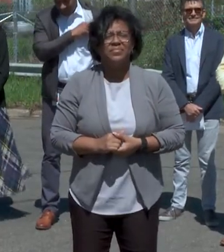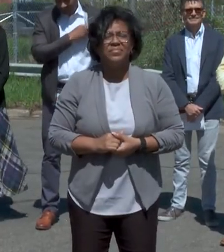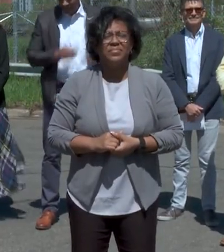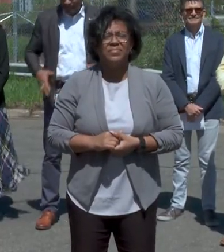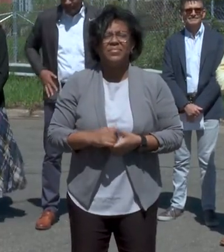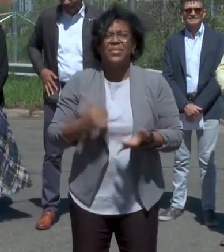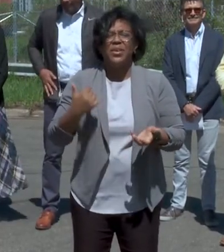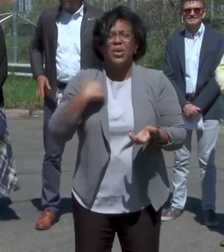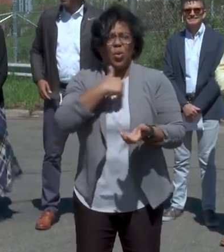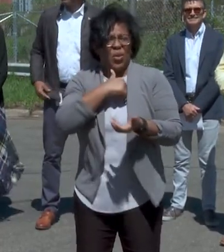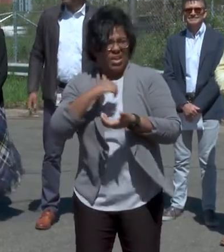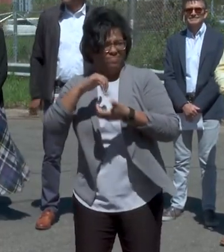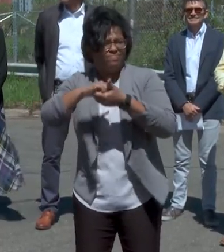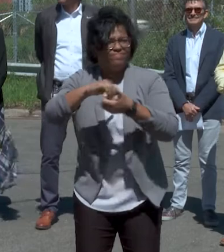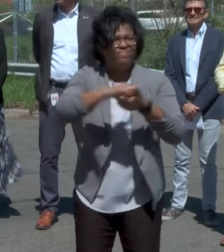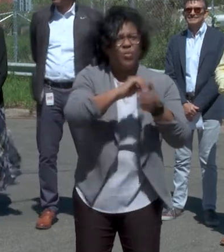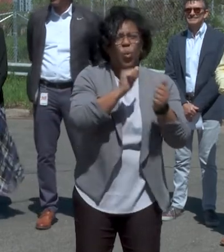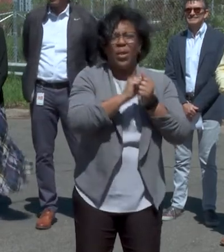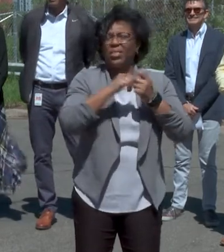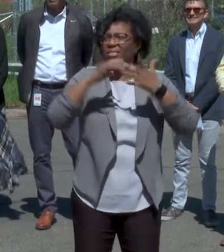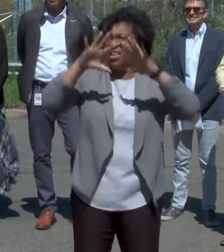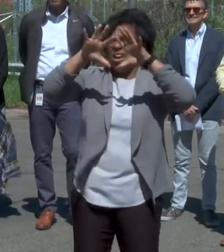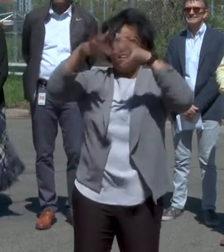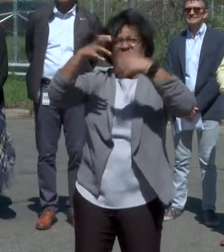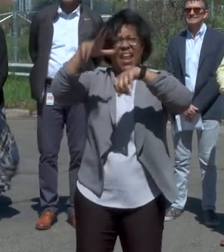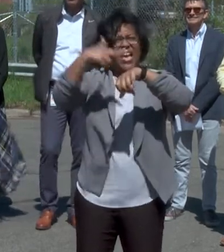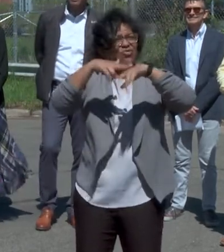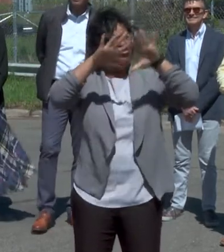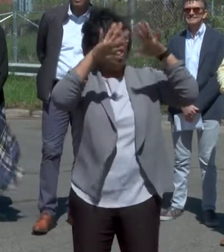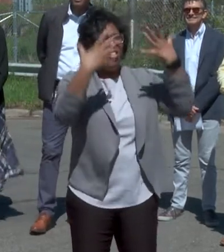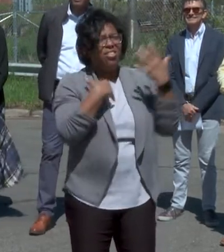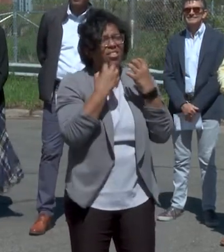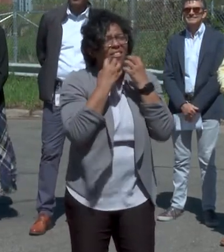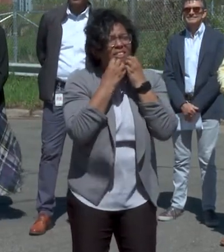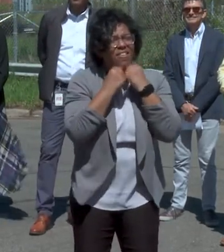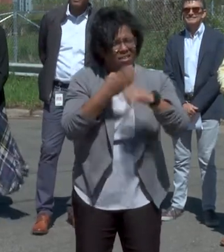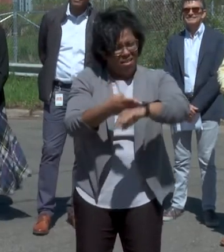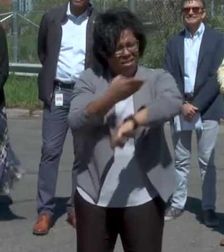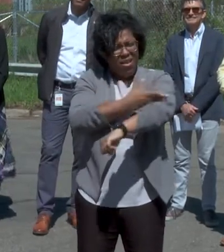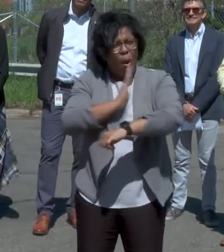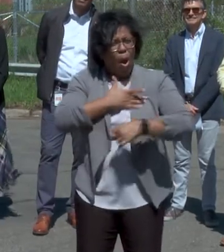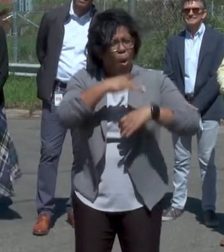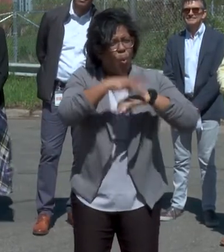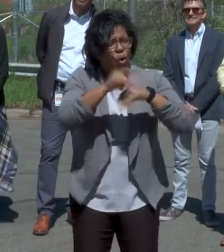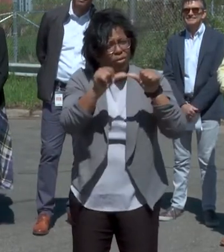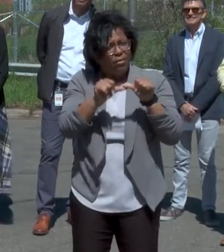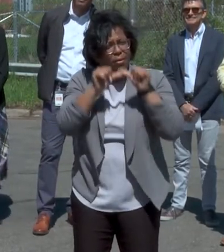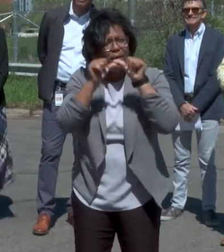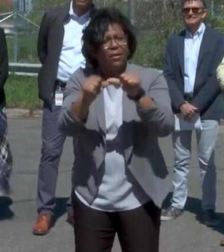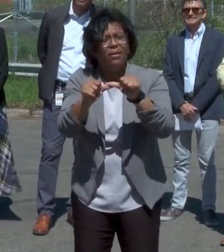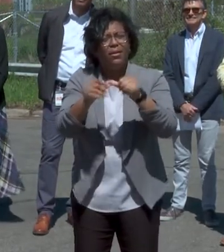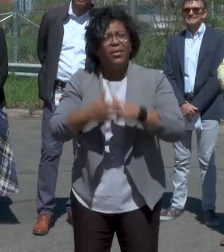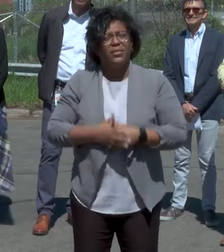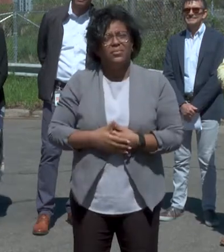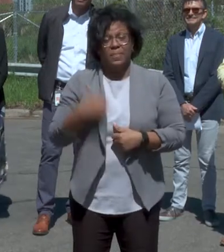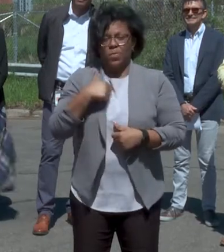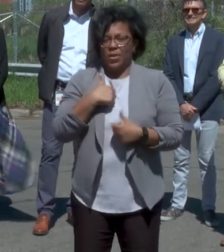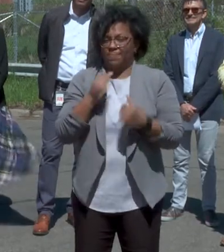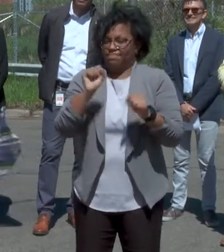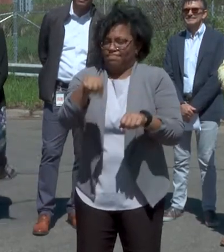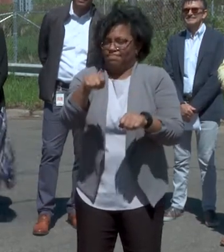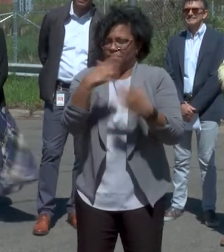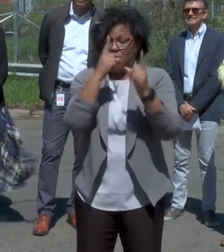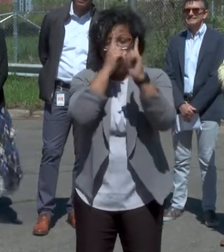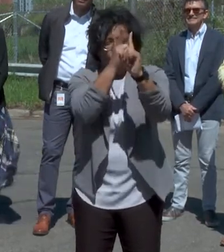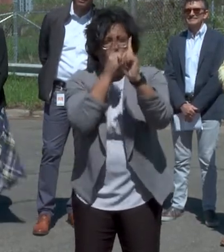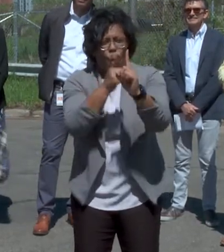build a more resilient city. This is one of many sustainability initiatives that the Park Board is